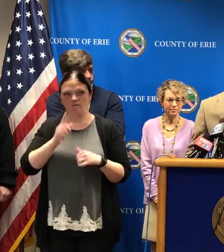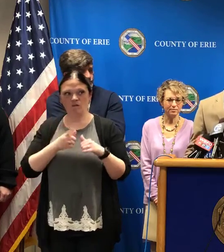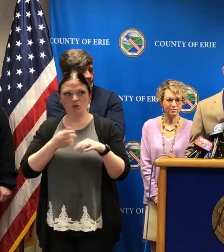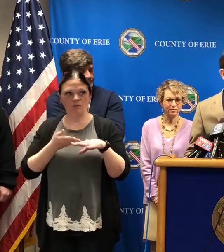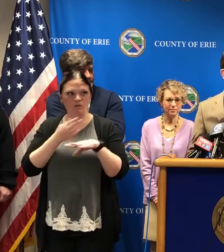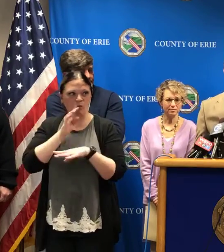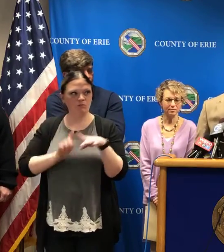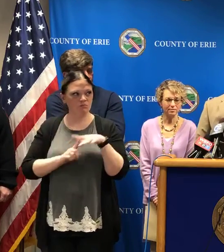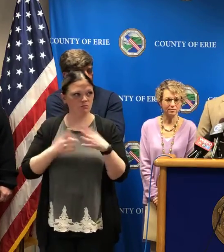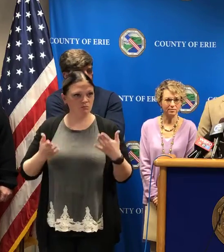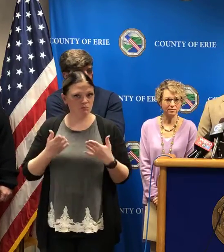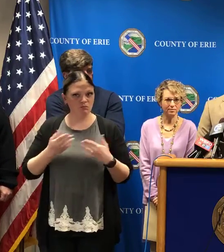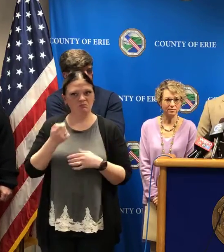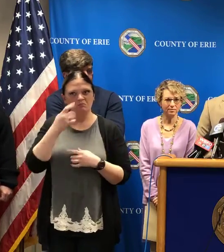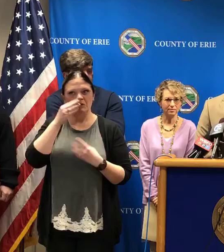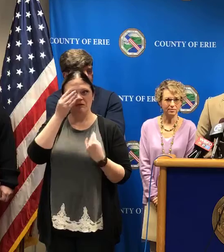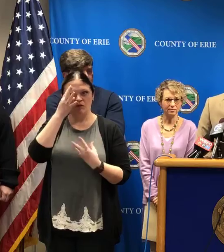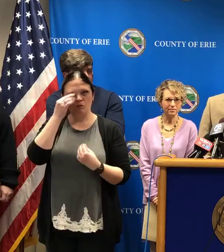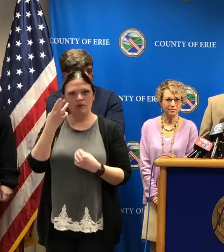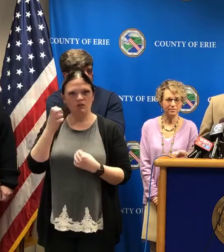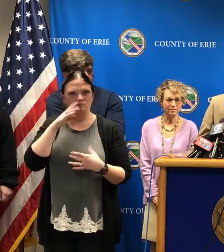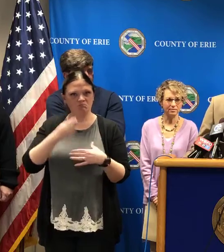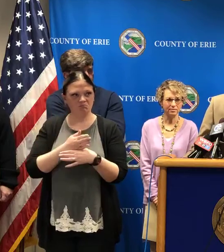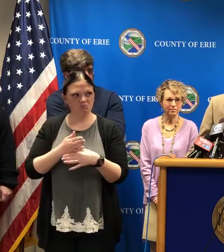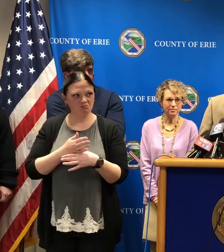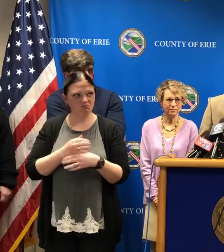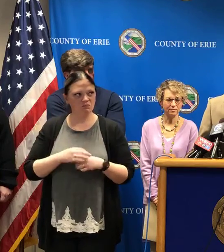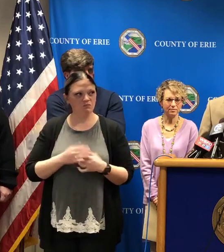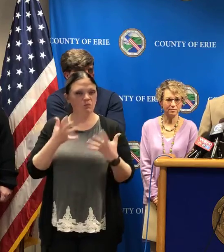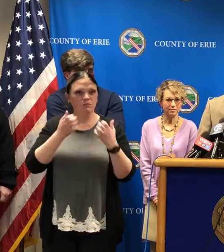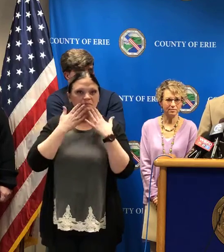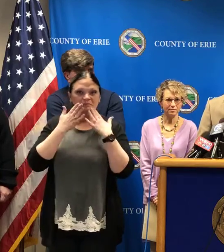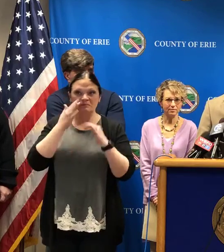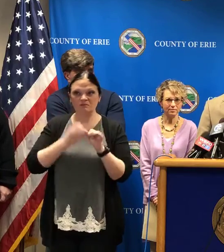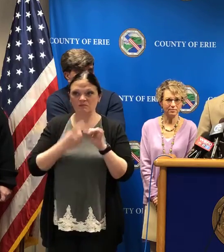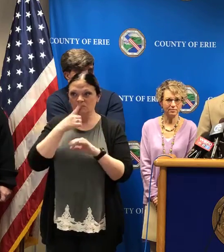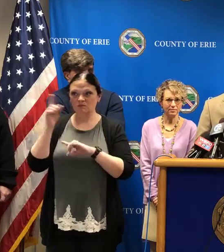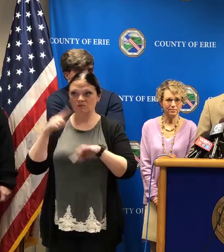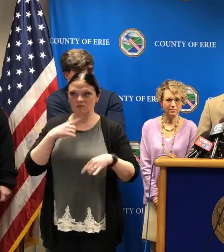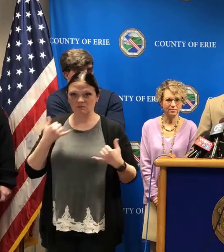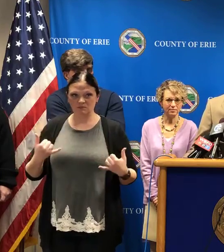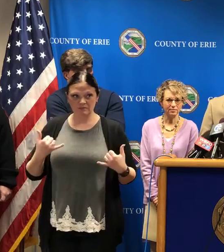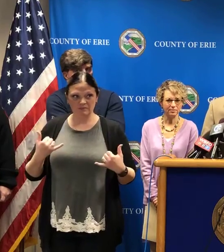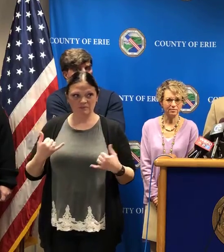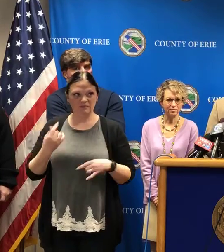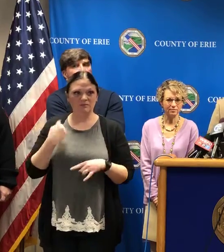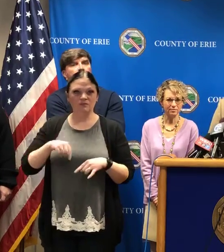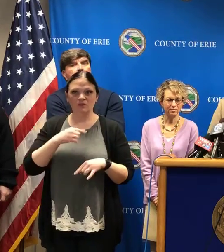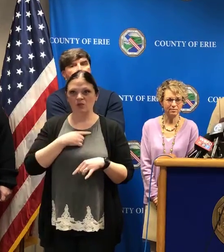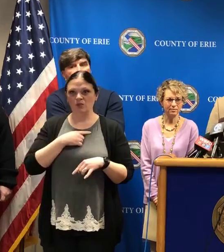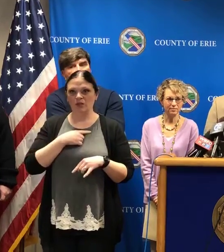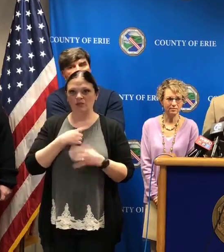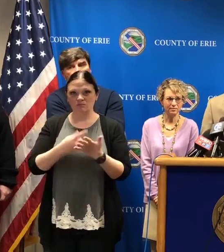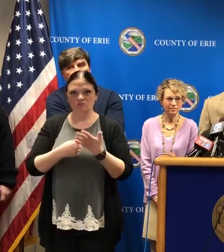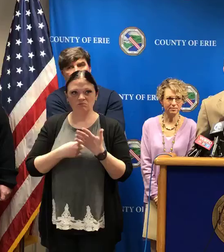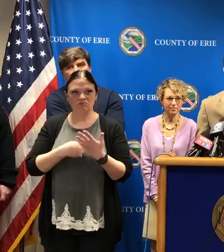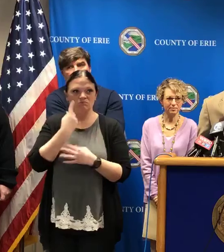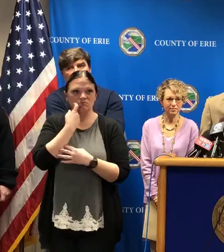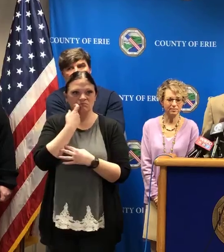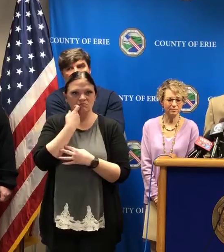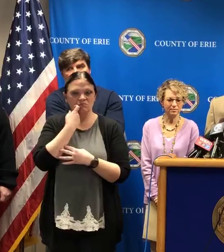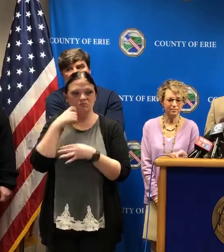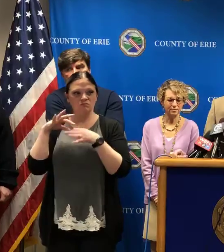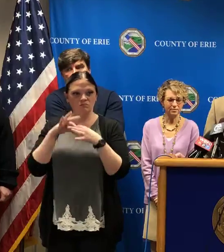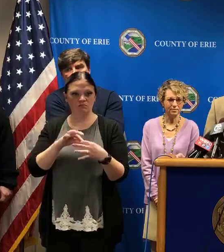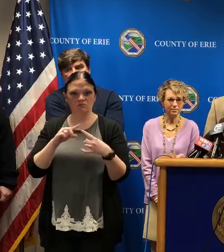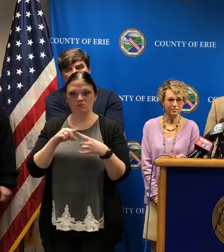some information that he did come up with. I want to thank everyone for being here today as we go through the latest with regards to